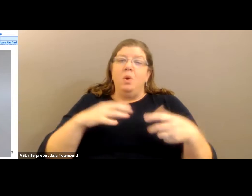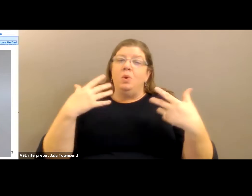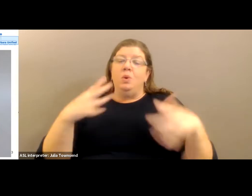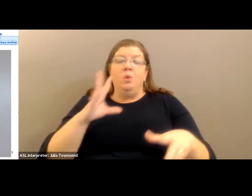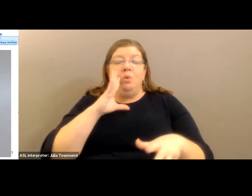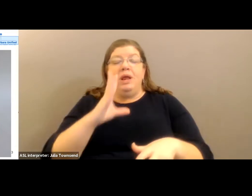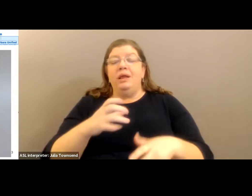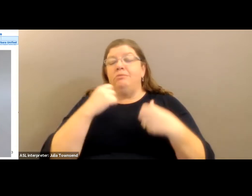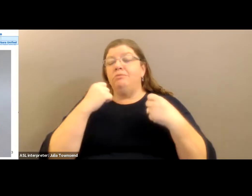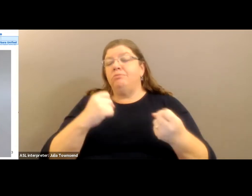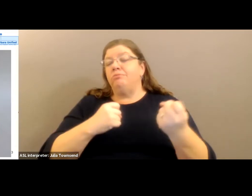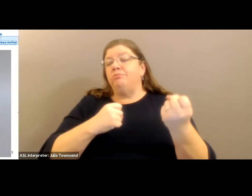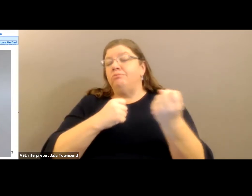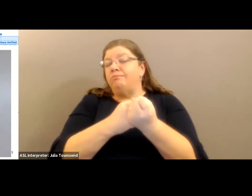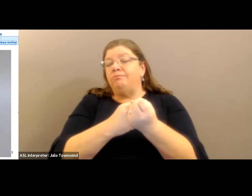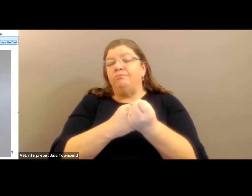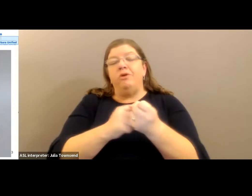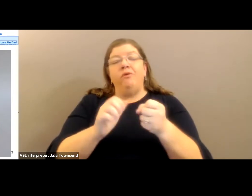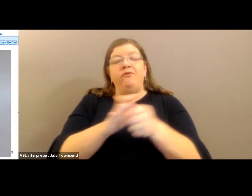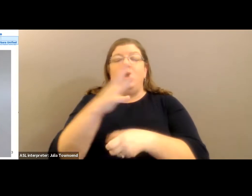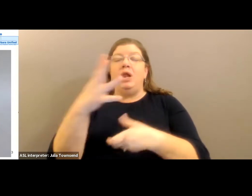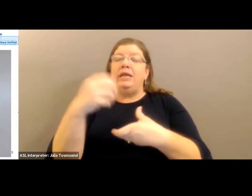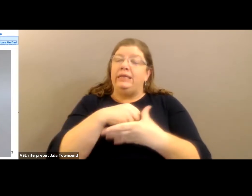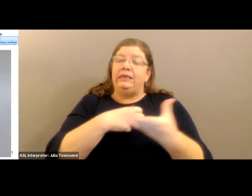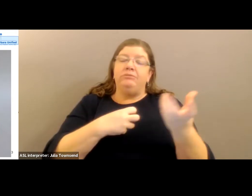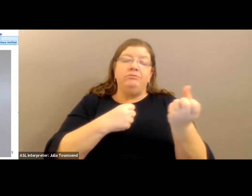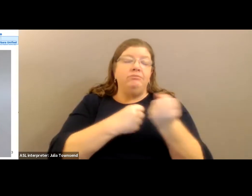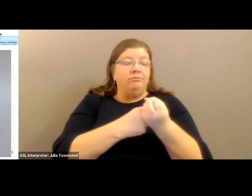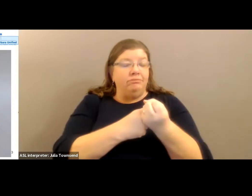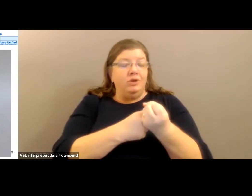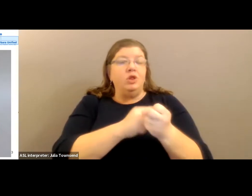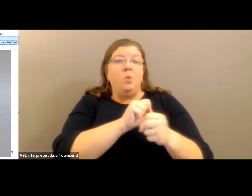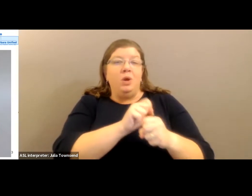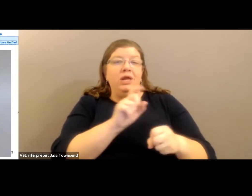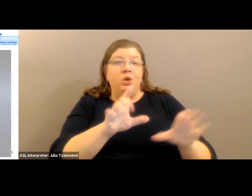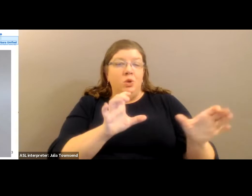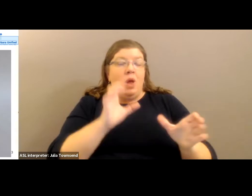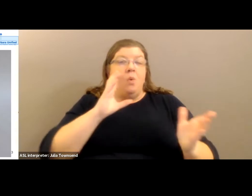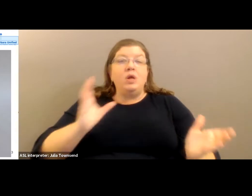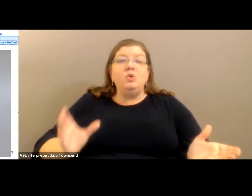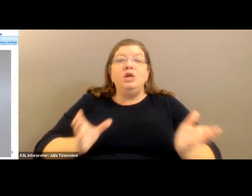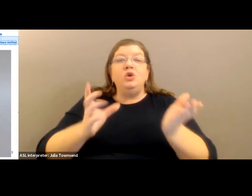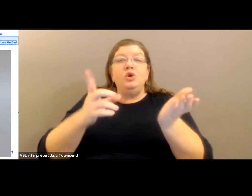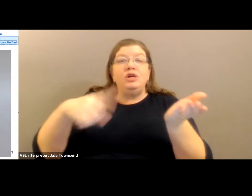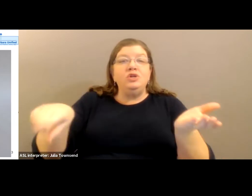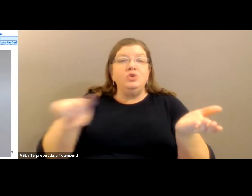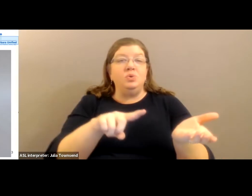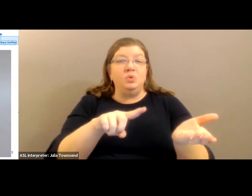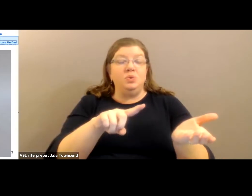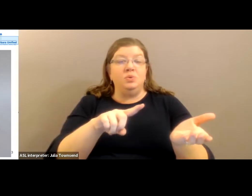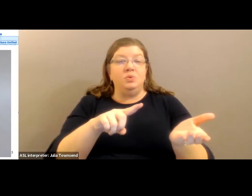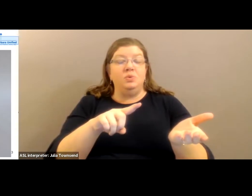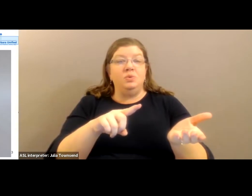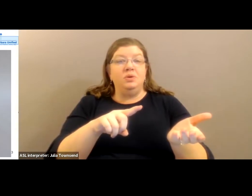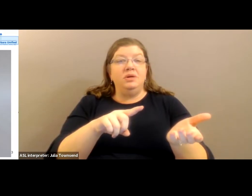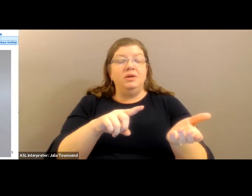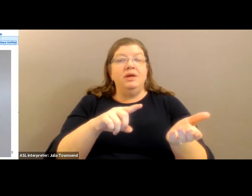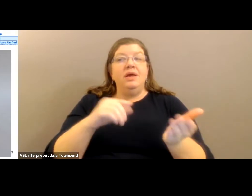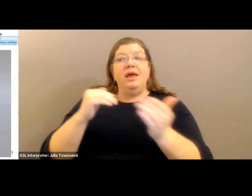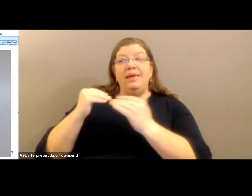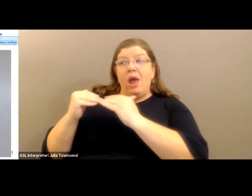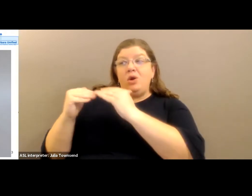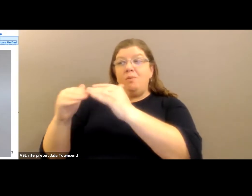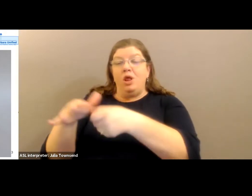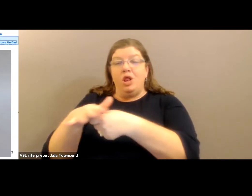in on the work that we need to do. I want to encourage you to engage your counterparts in the